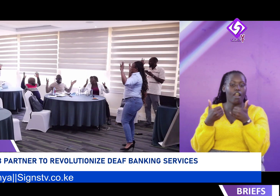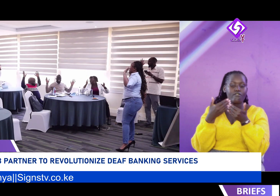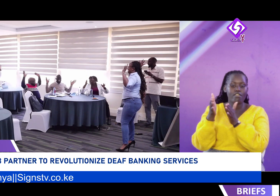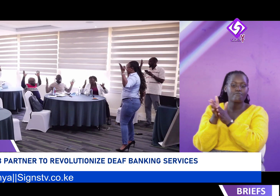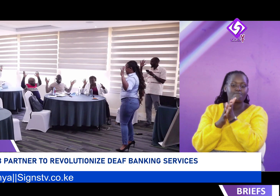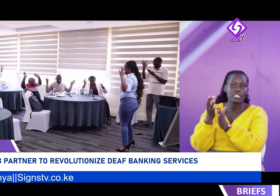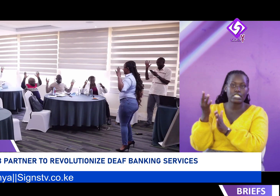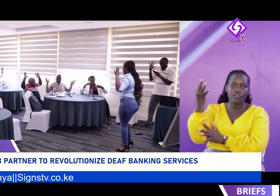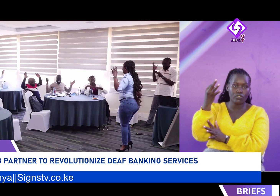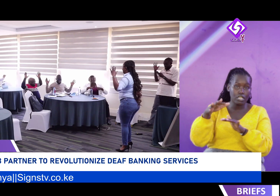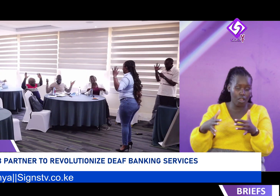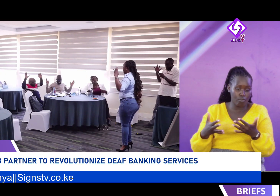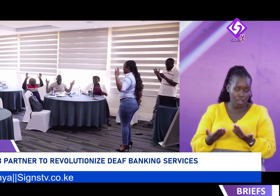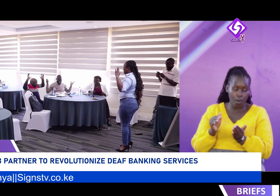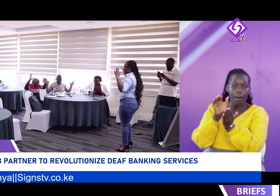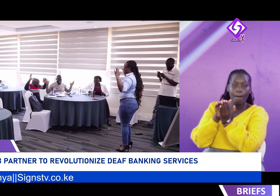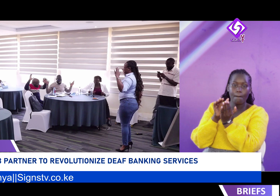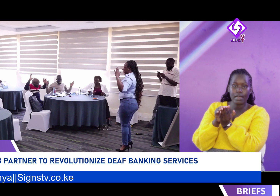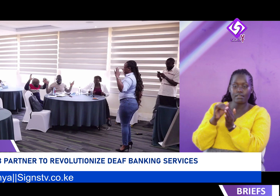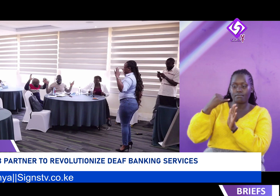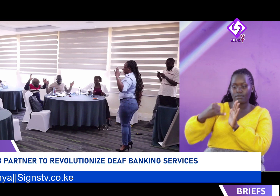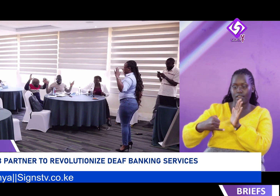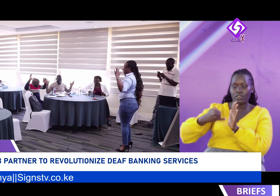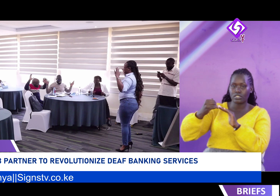in terms of banking industry. Thank you.